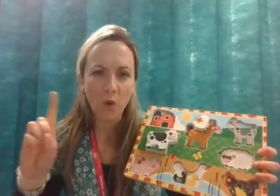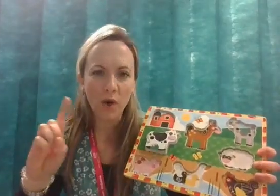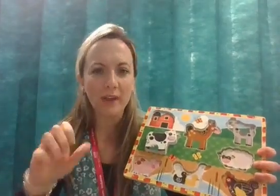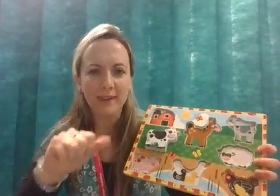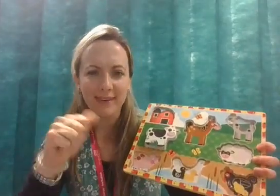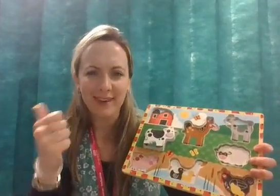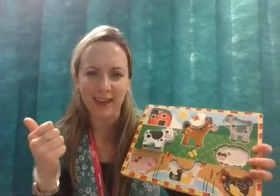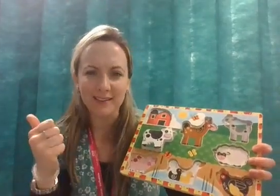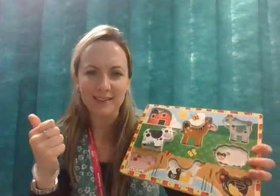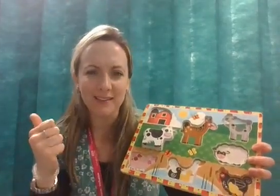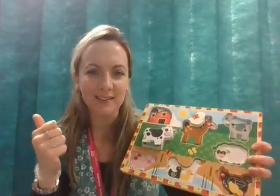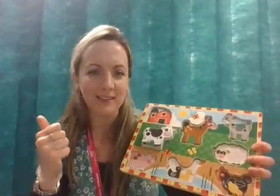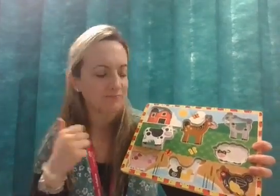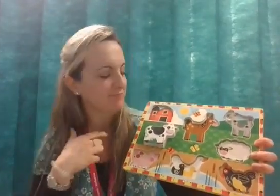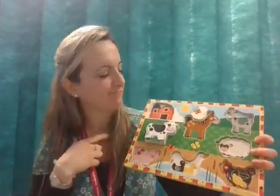What next?